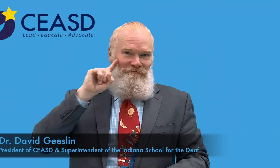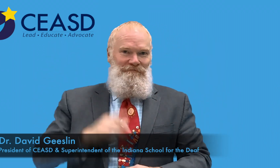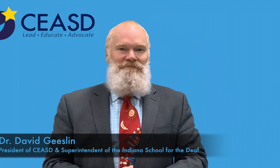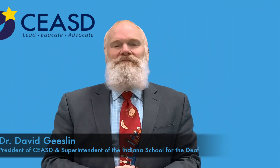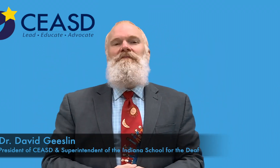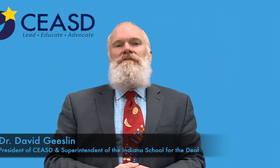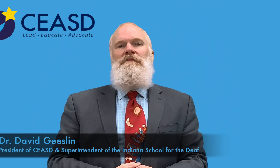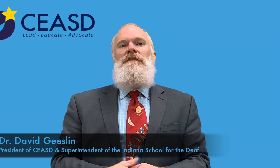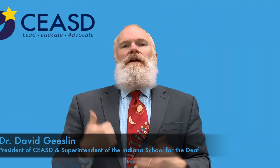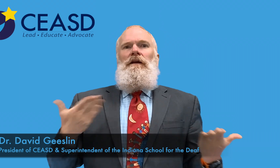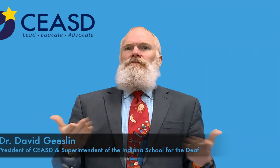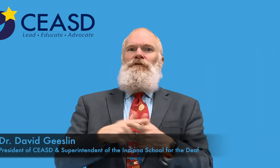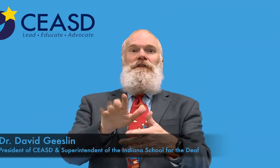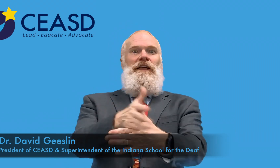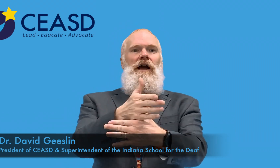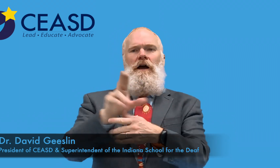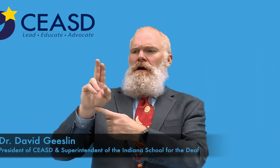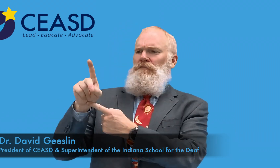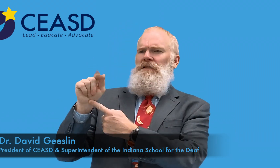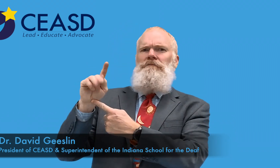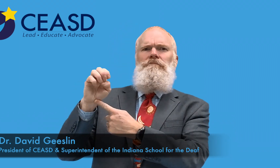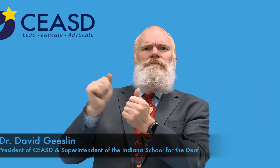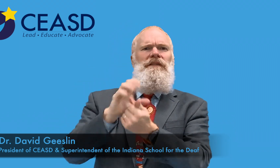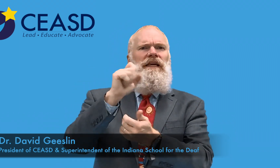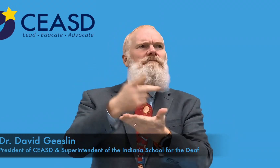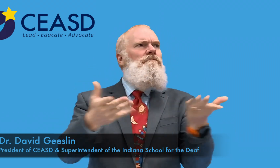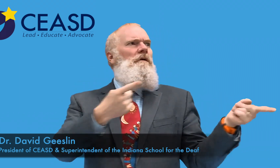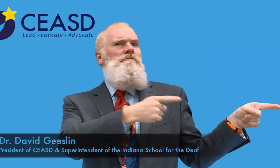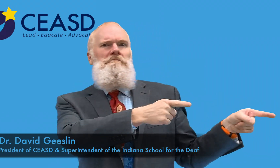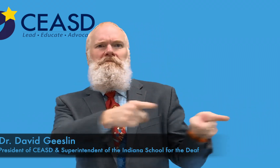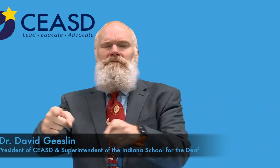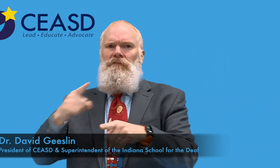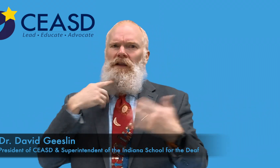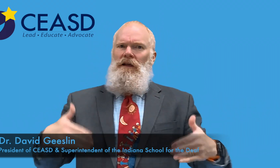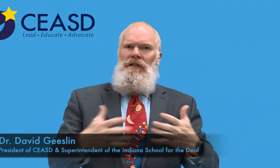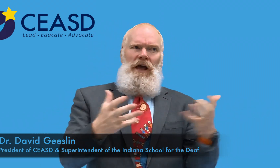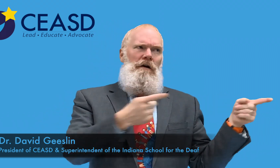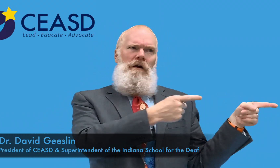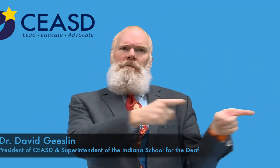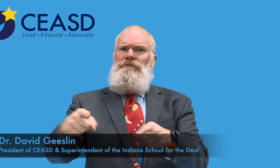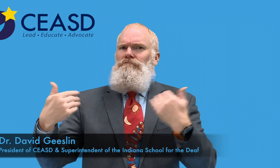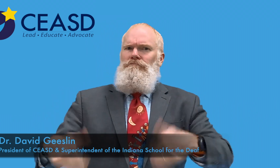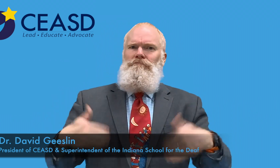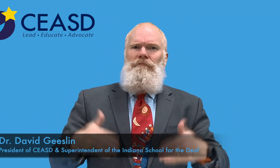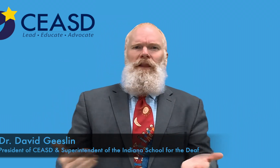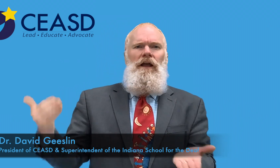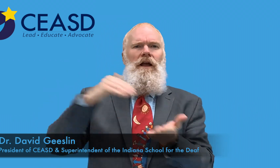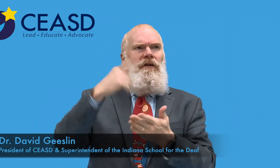the Deaf. I'm here today to share an update on all that has taken place at CEASD in recent months. For whom are these efforts